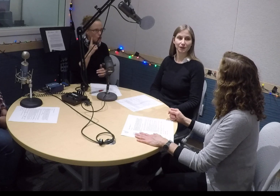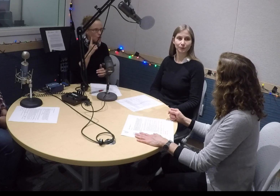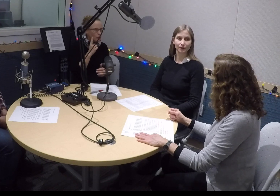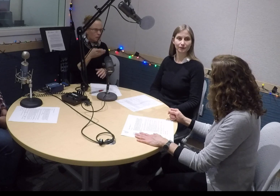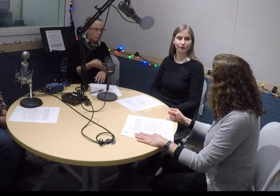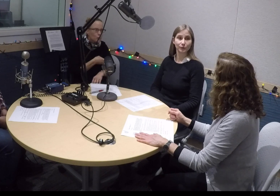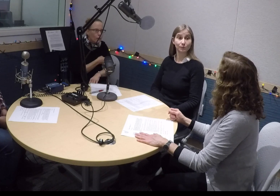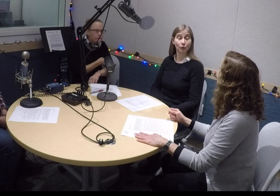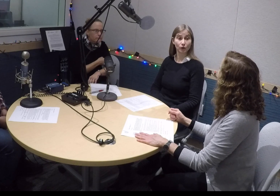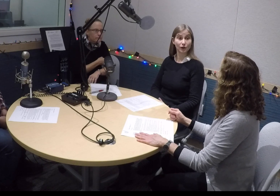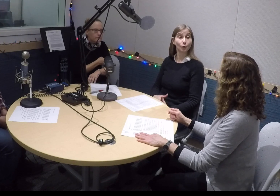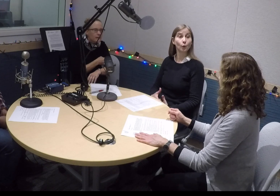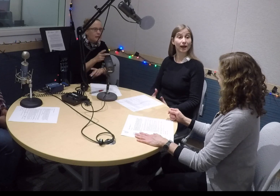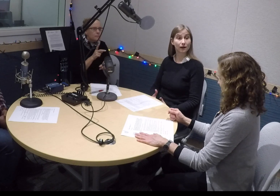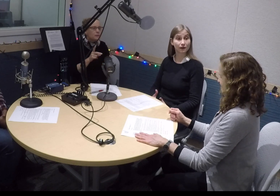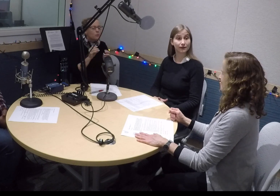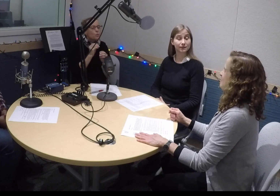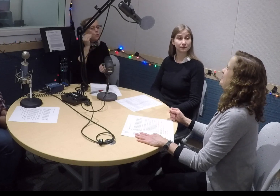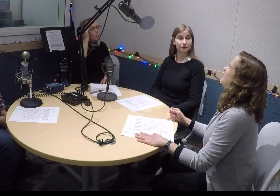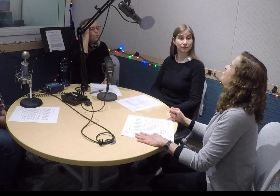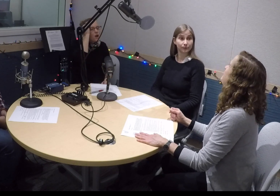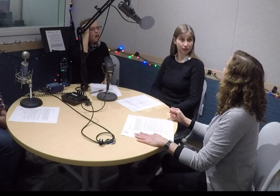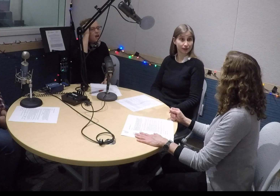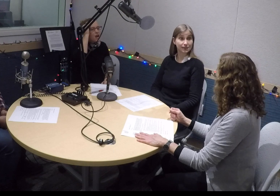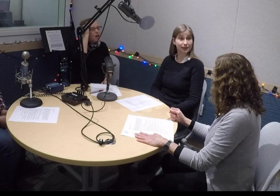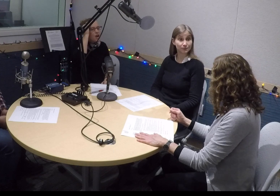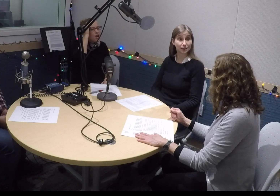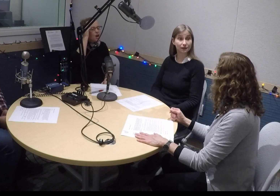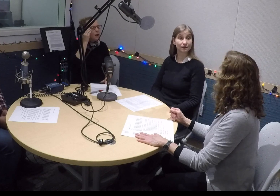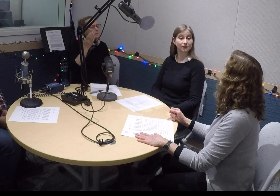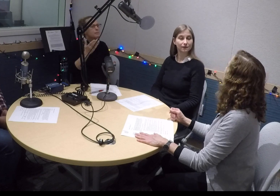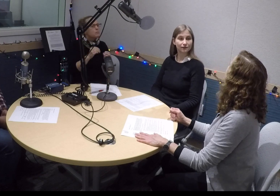are a little bit more aware and maybe accepting.